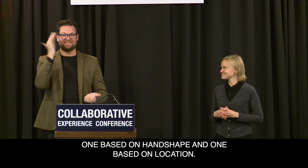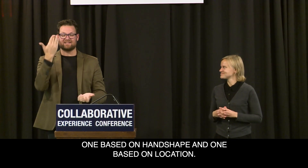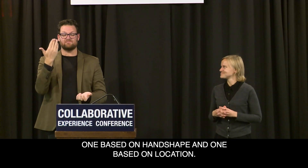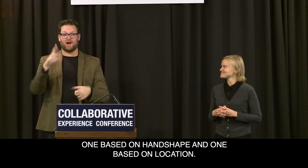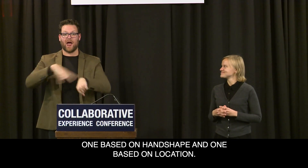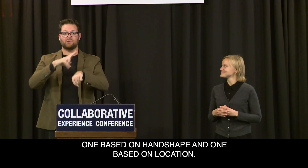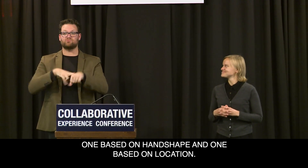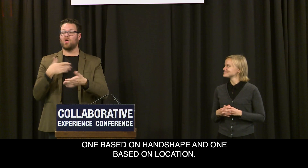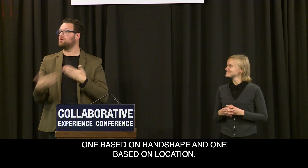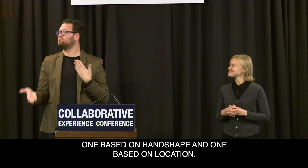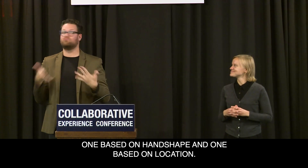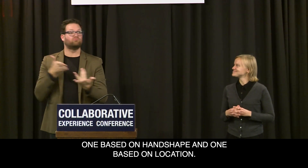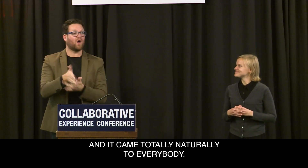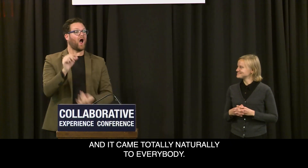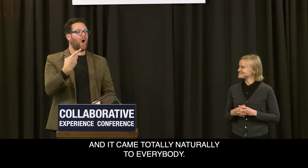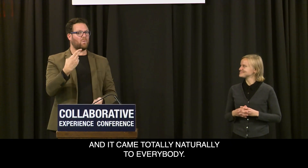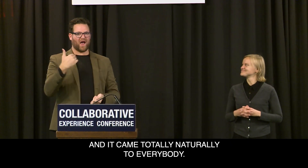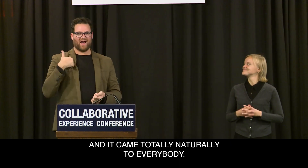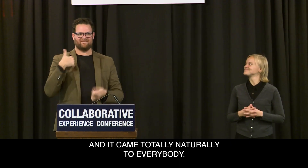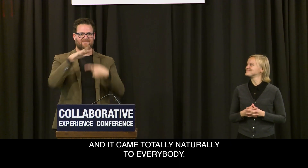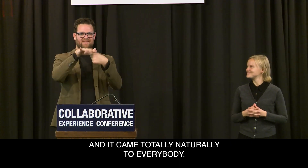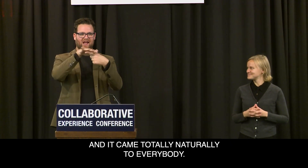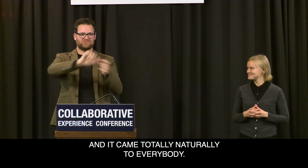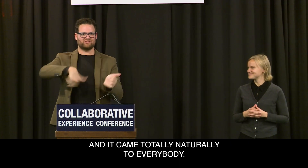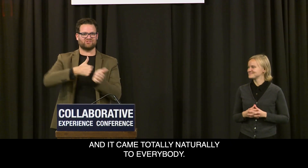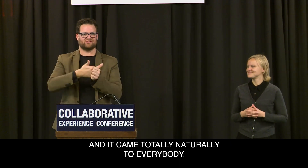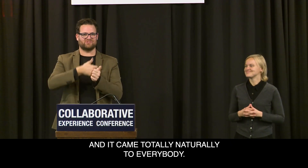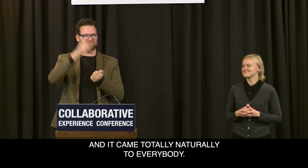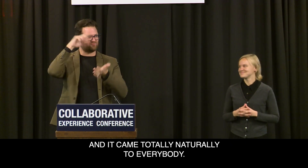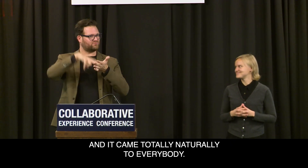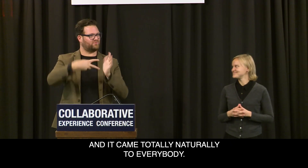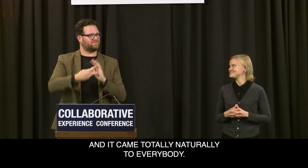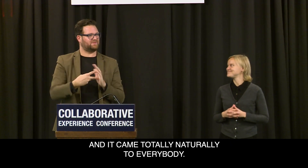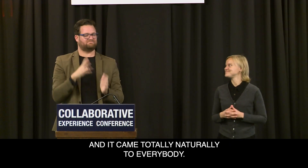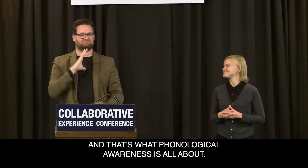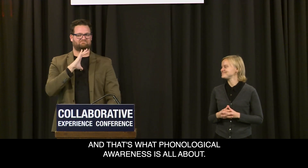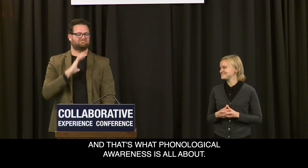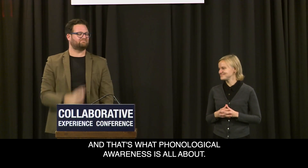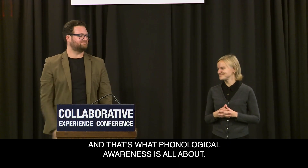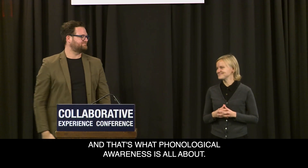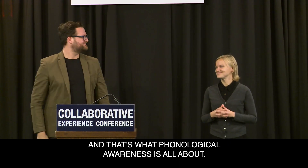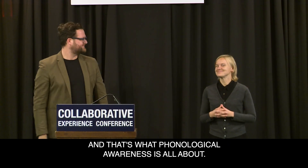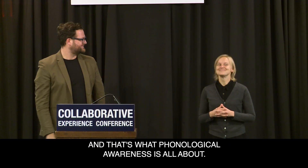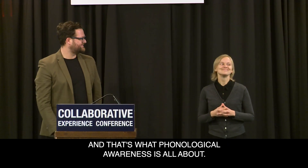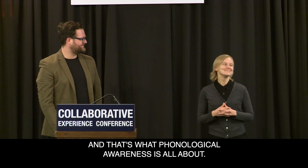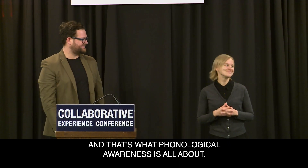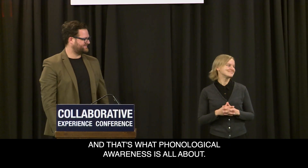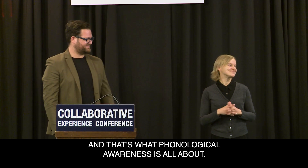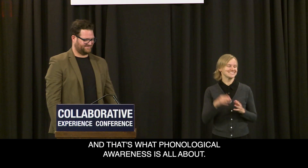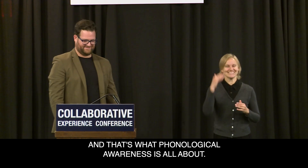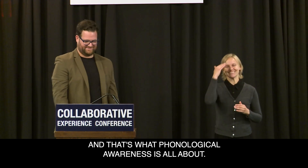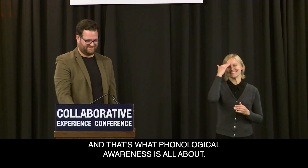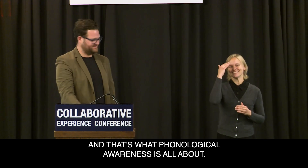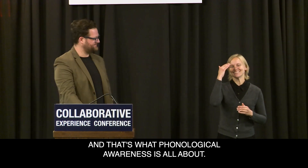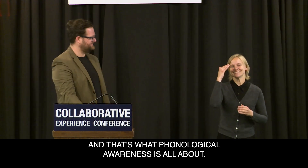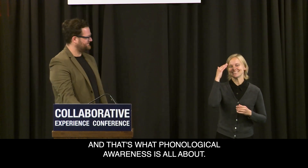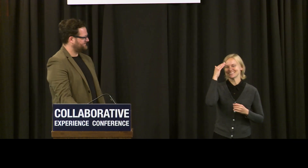on location. And it came totally naturally to everybody. And that's what phonological awareness is all about.